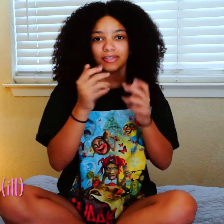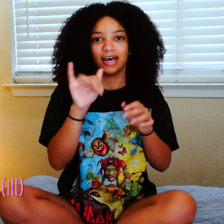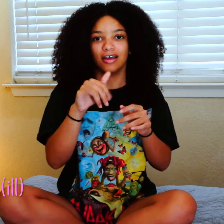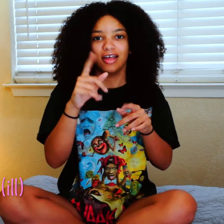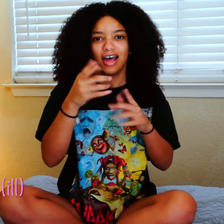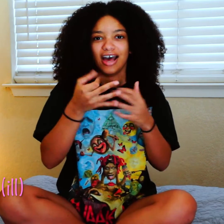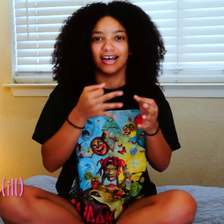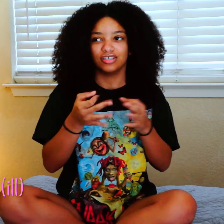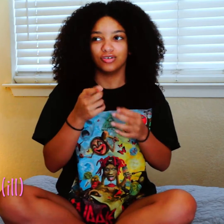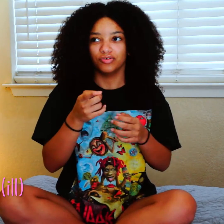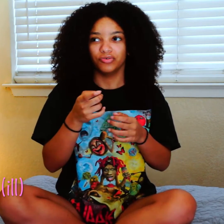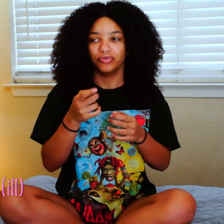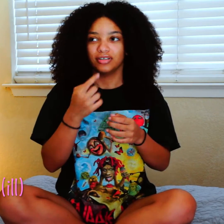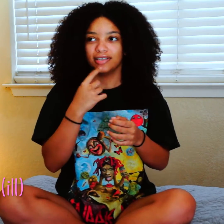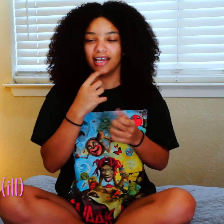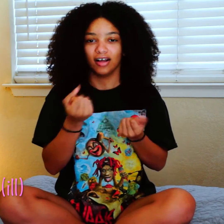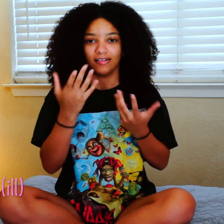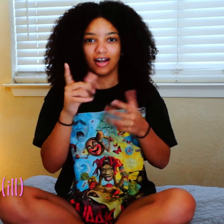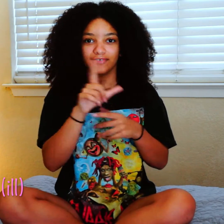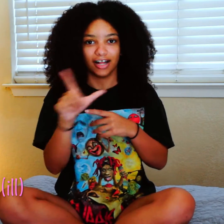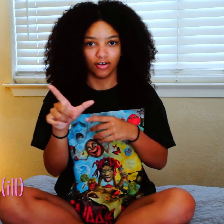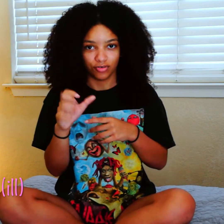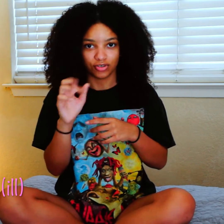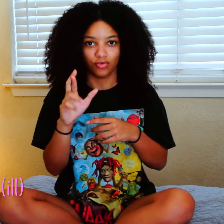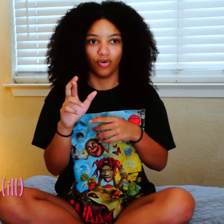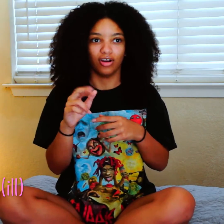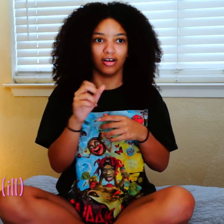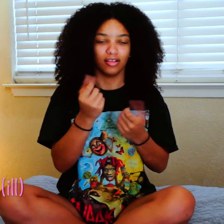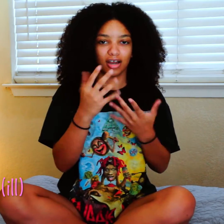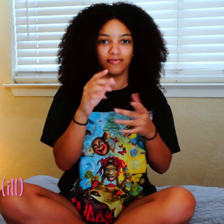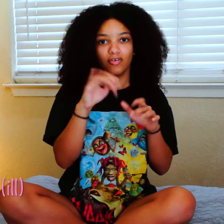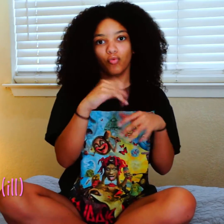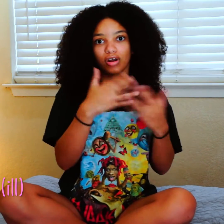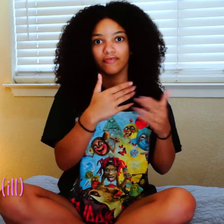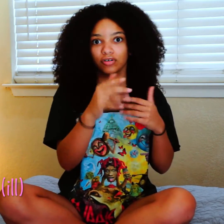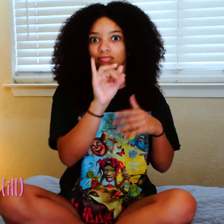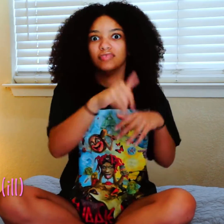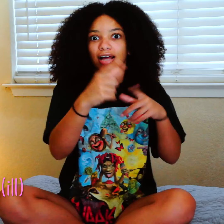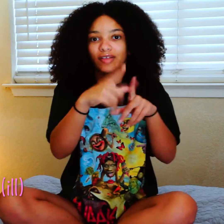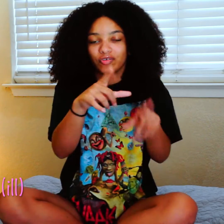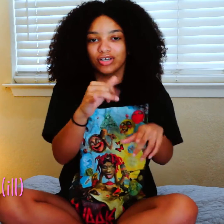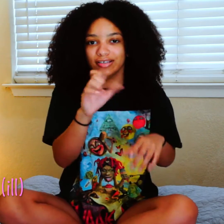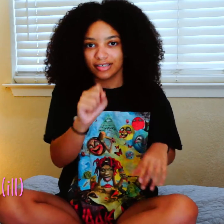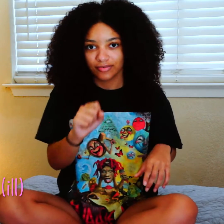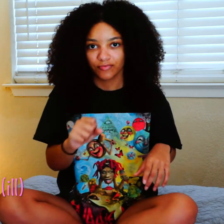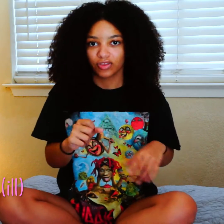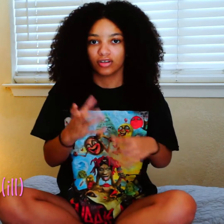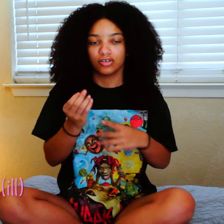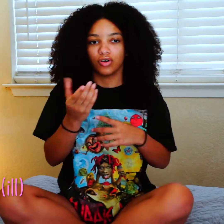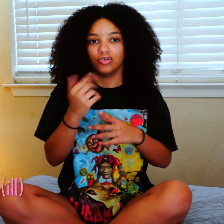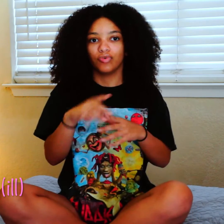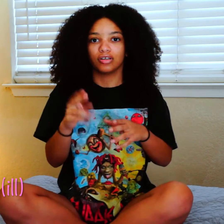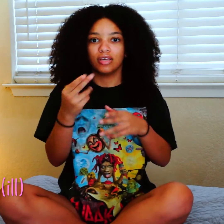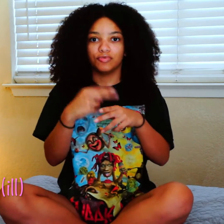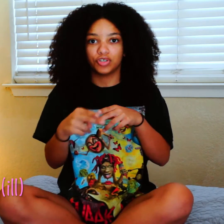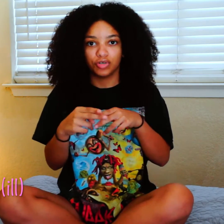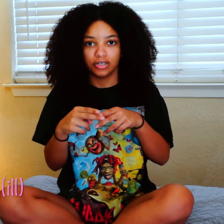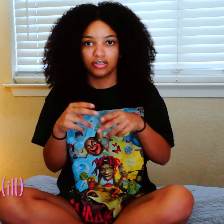that as you saying a lot of L's or a lot of whatever that letter is. So you want to keep it short,